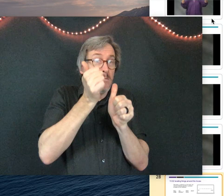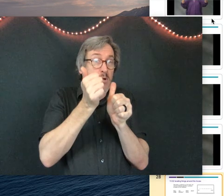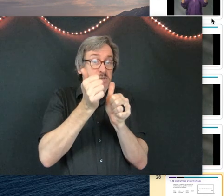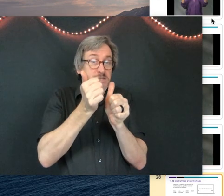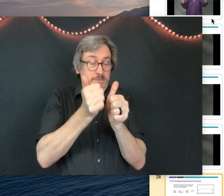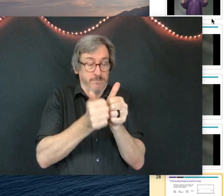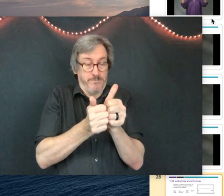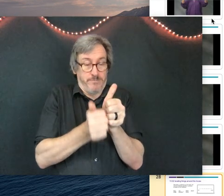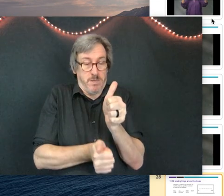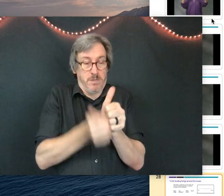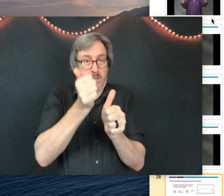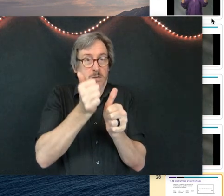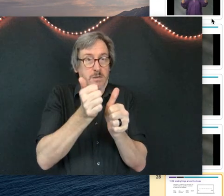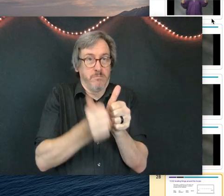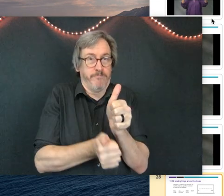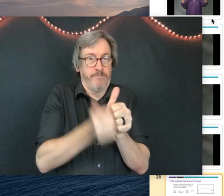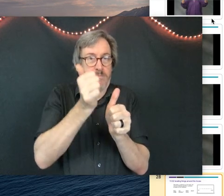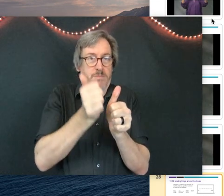Most.